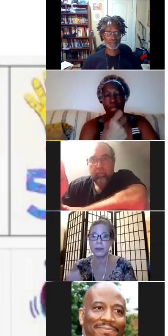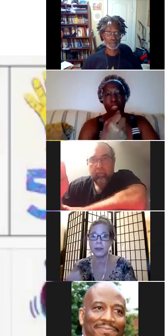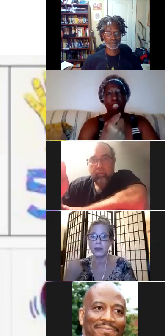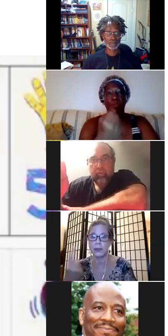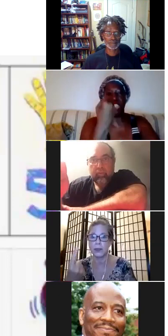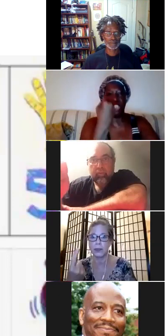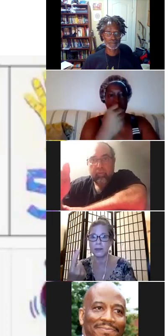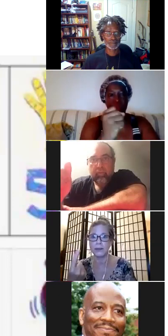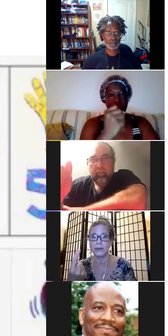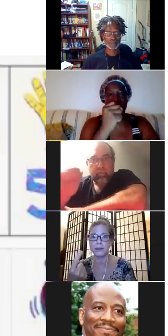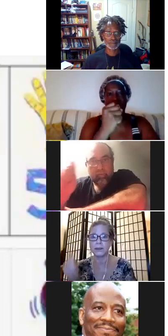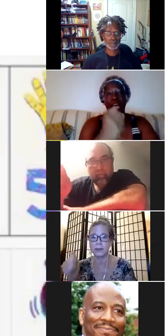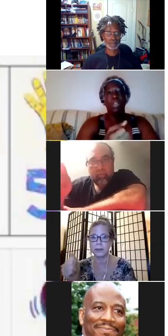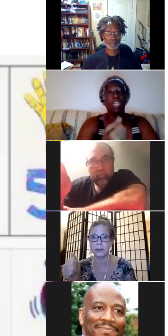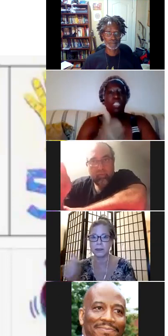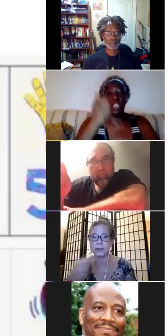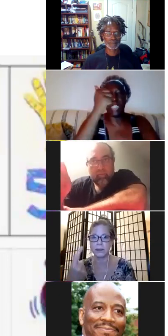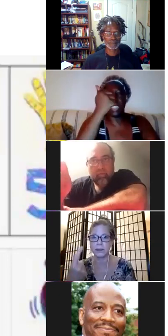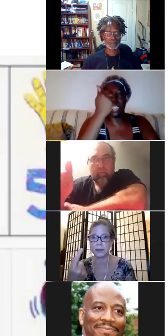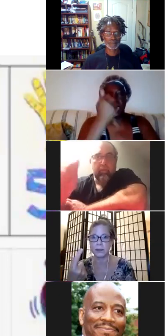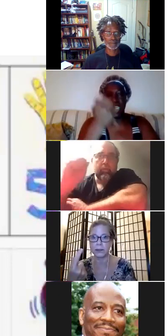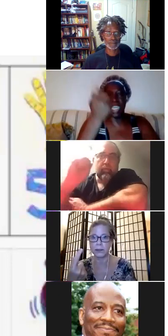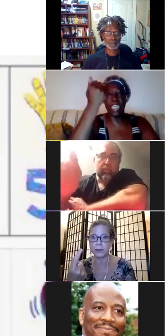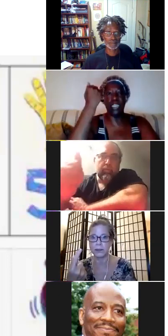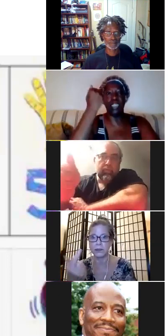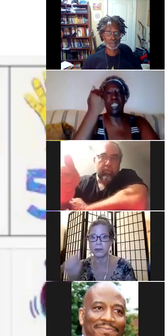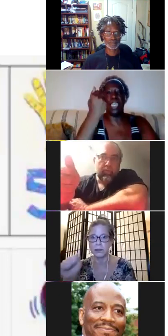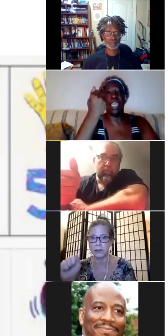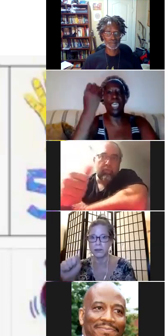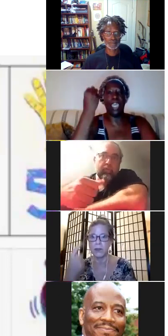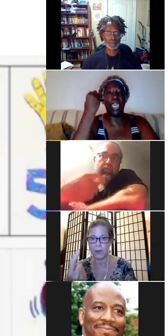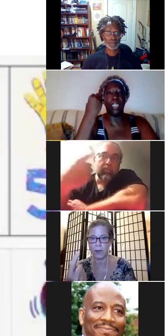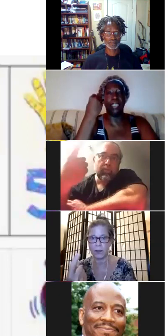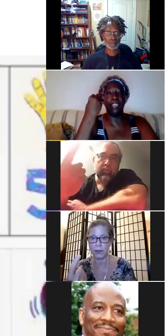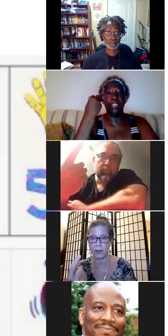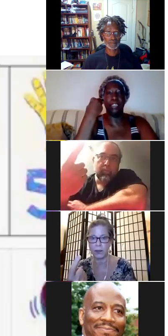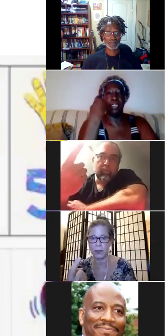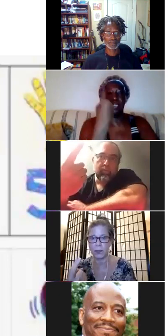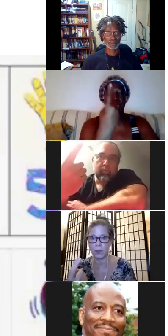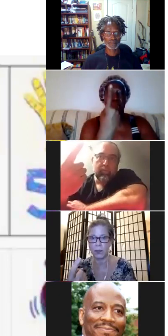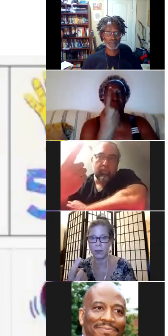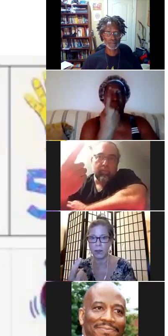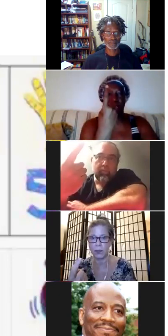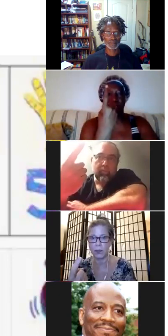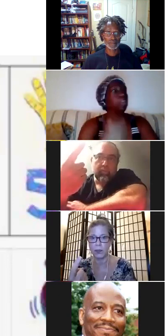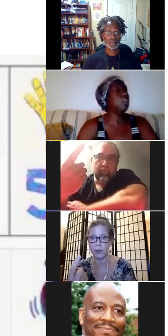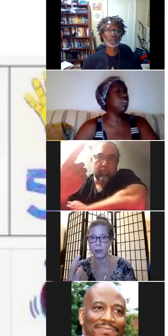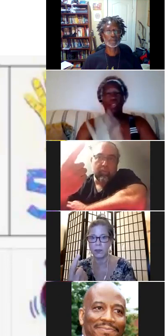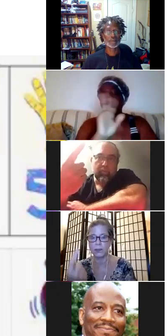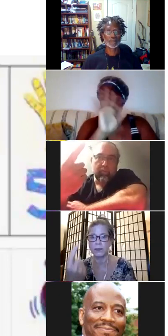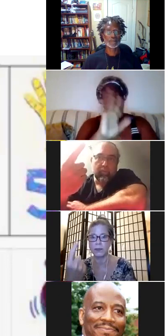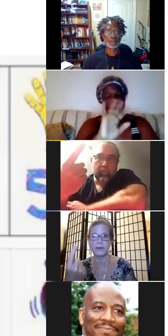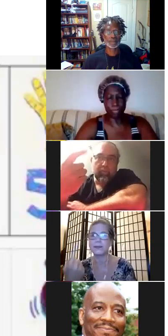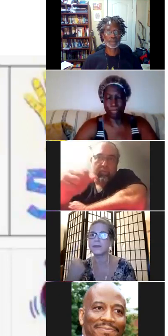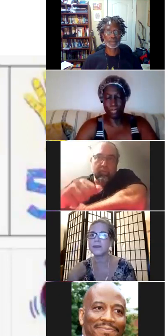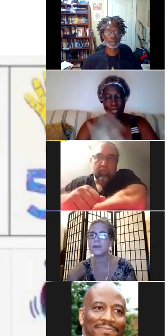number. So, but you're going to split it out. So it's 10 and 11. No.